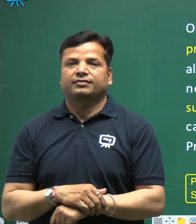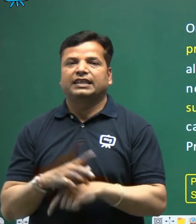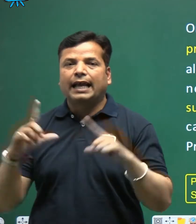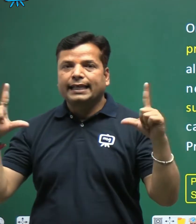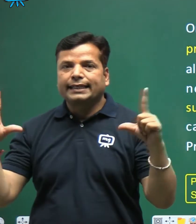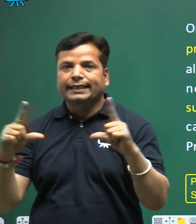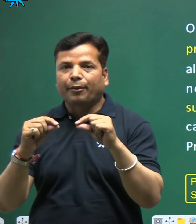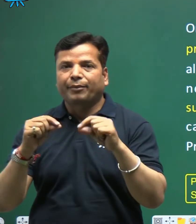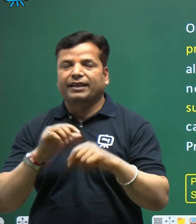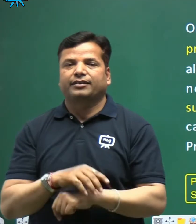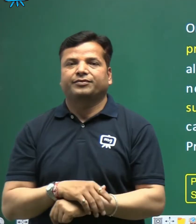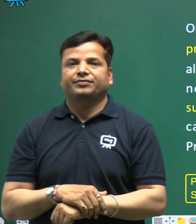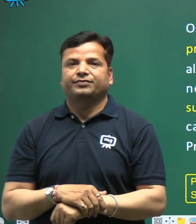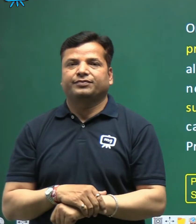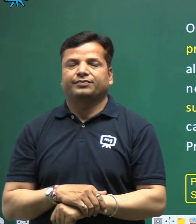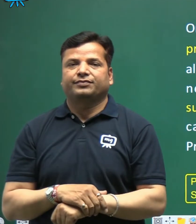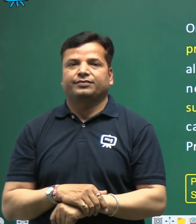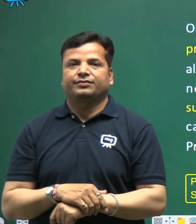Summary.